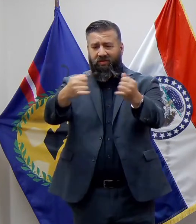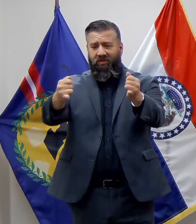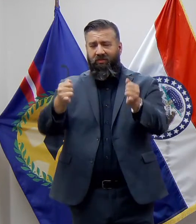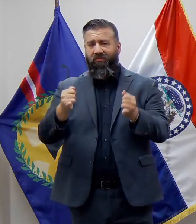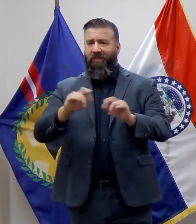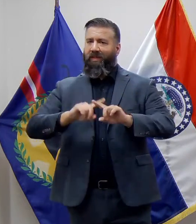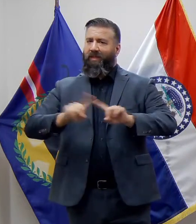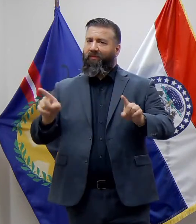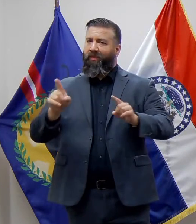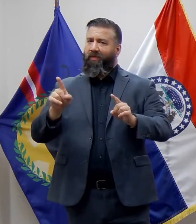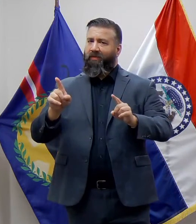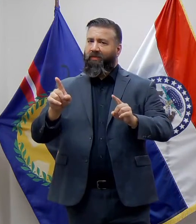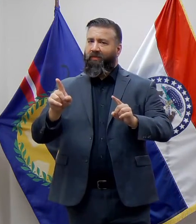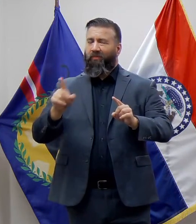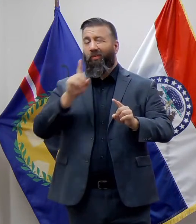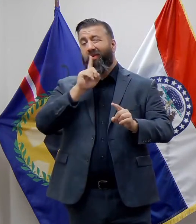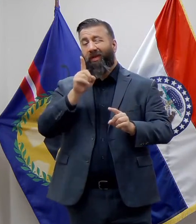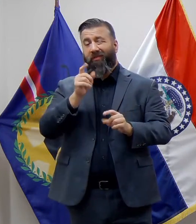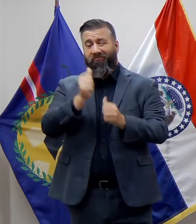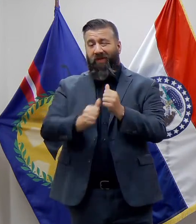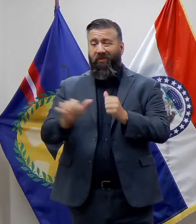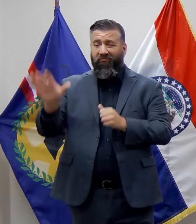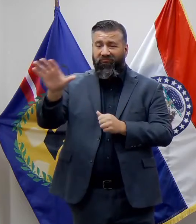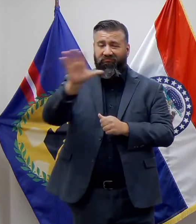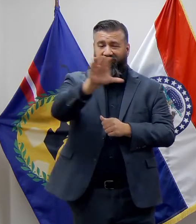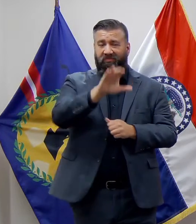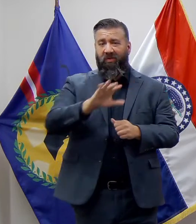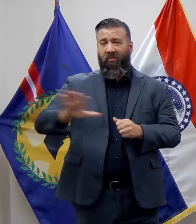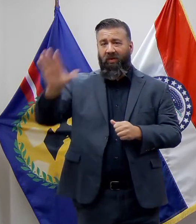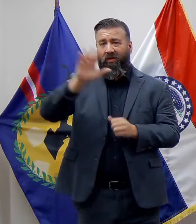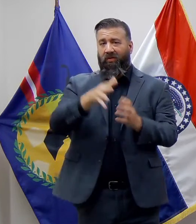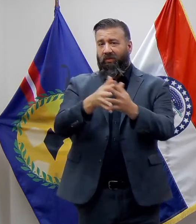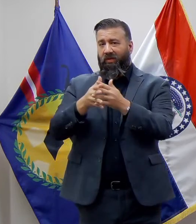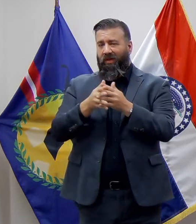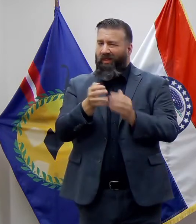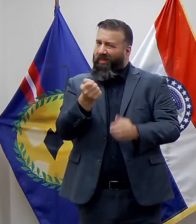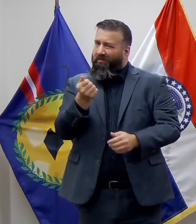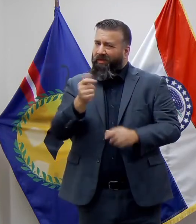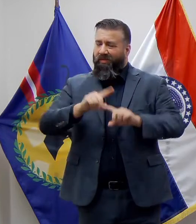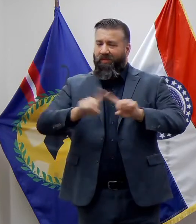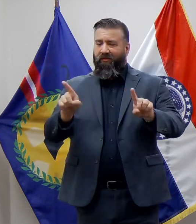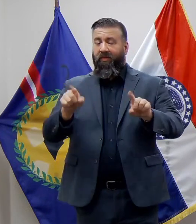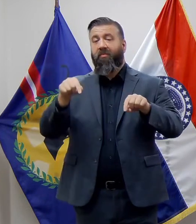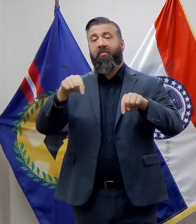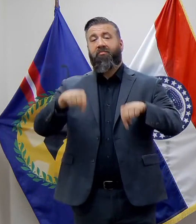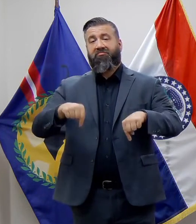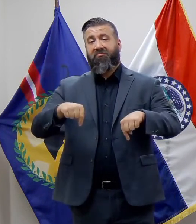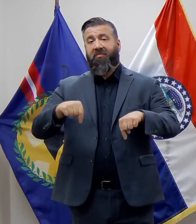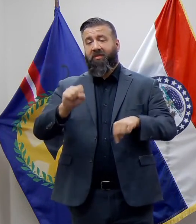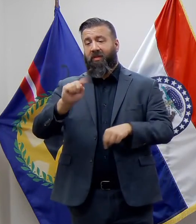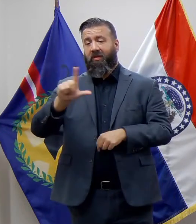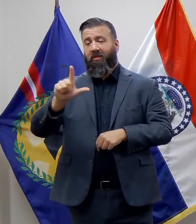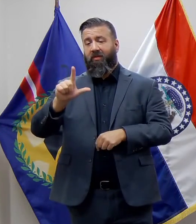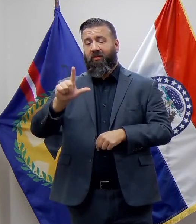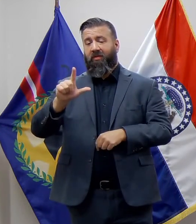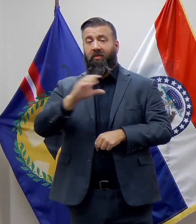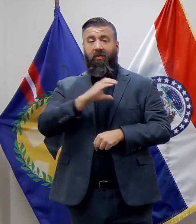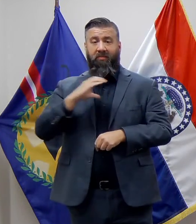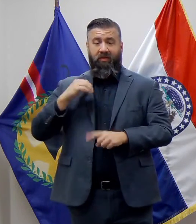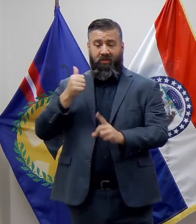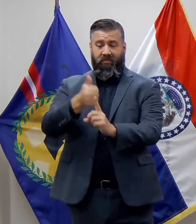is, well, every region across the country, it's a little bit different. But in St. Louis County, the redistricting